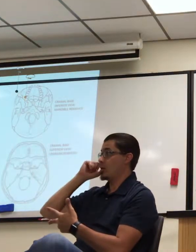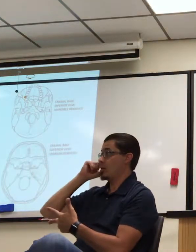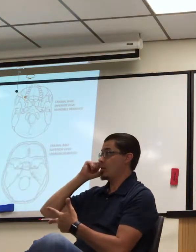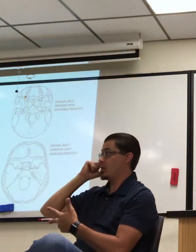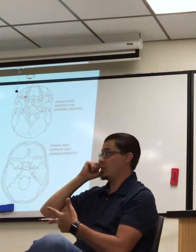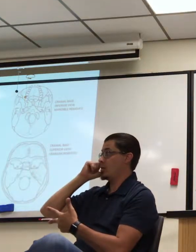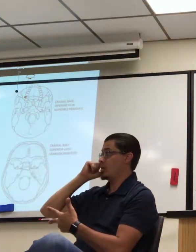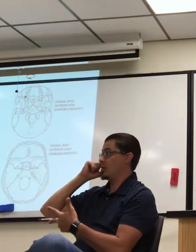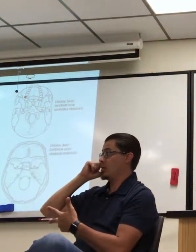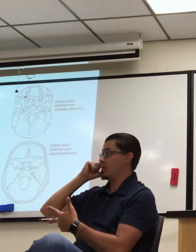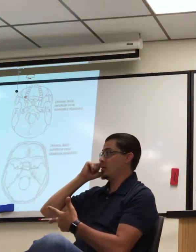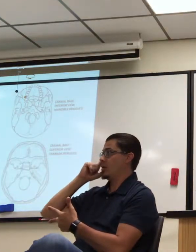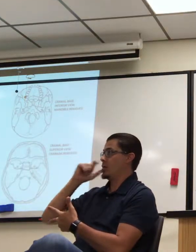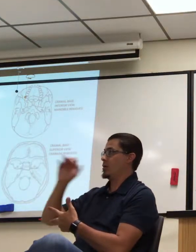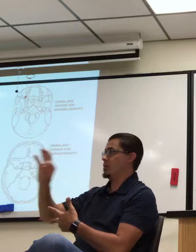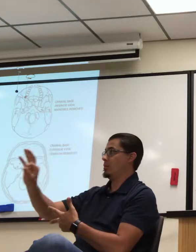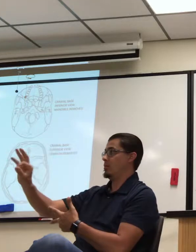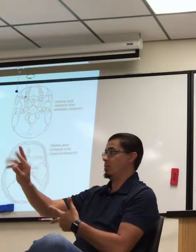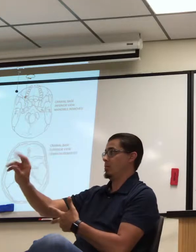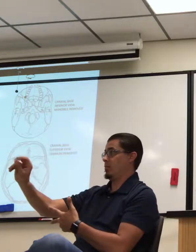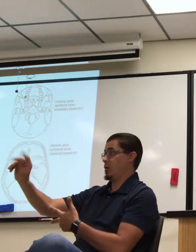Occipital.